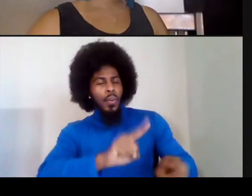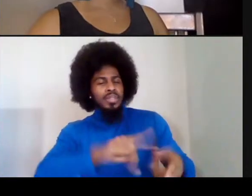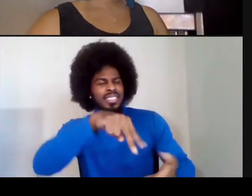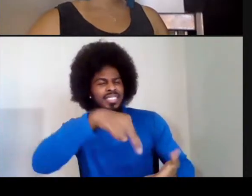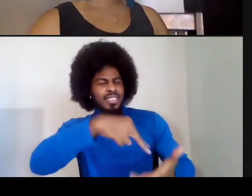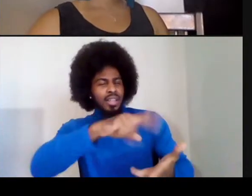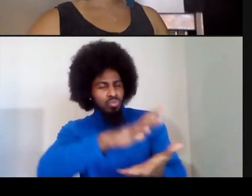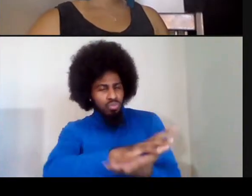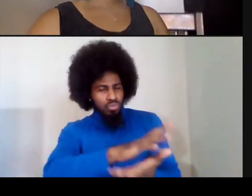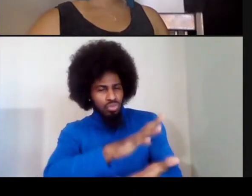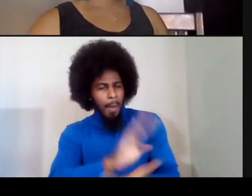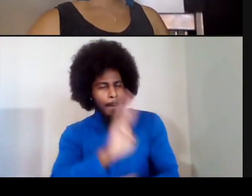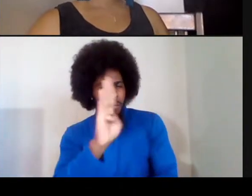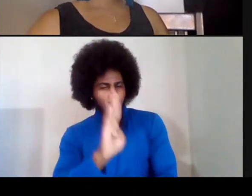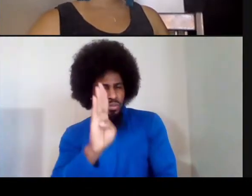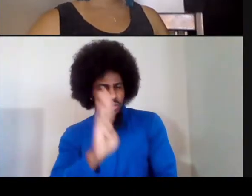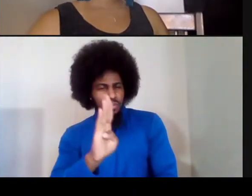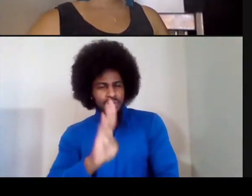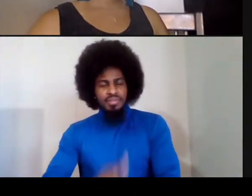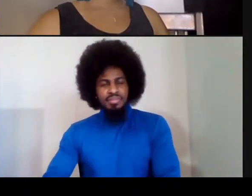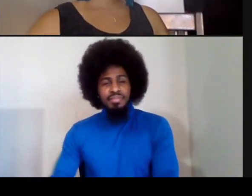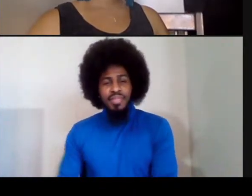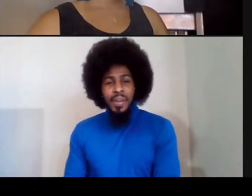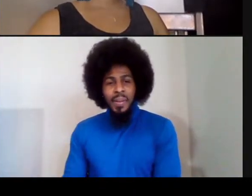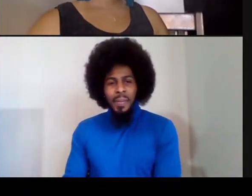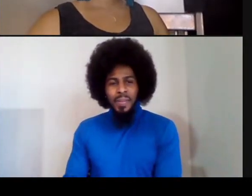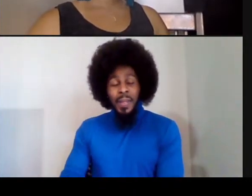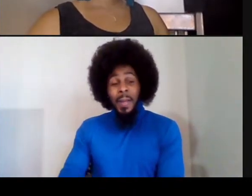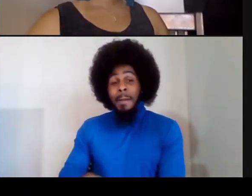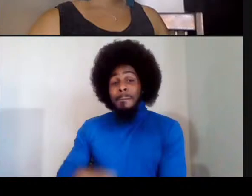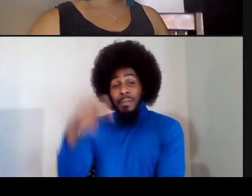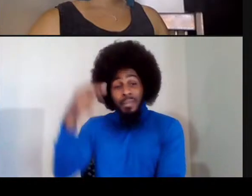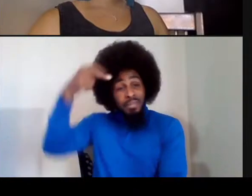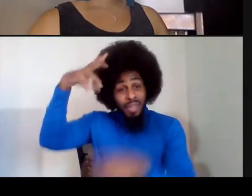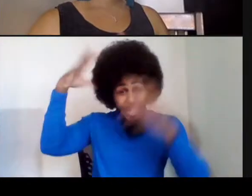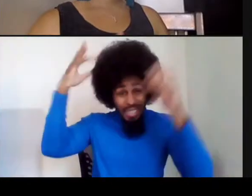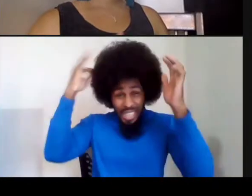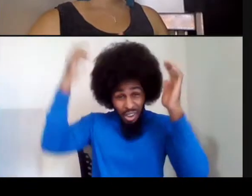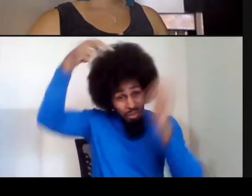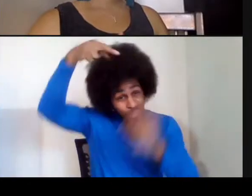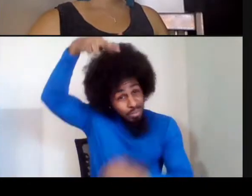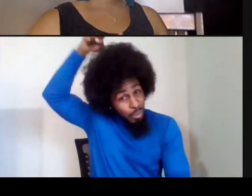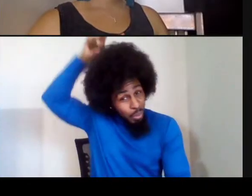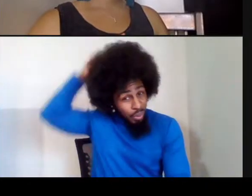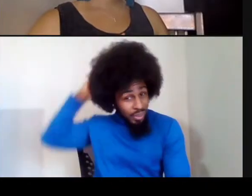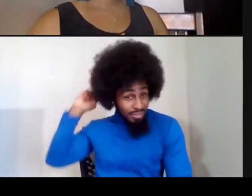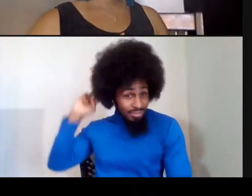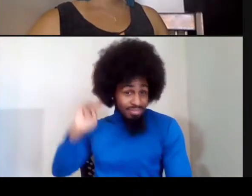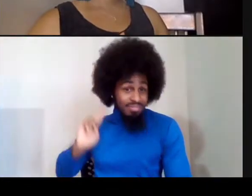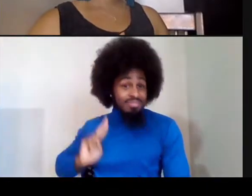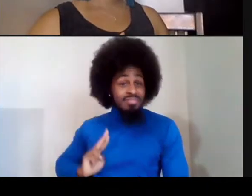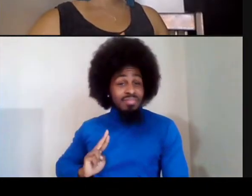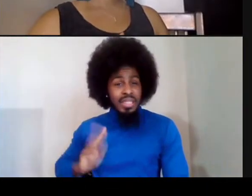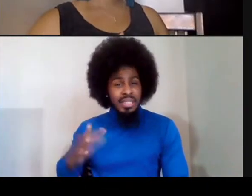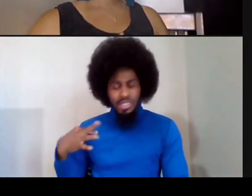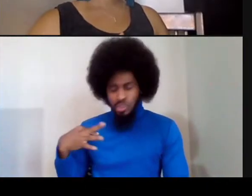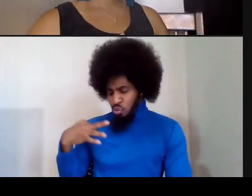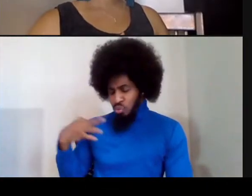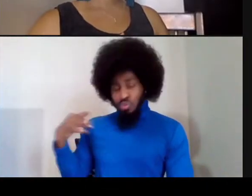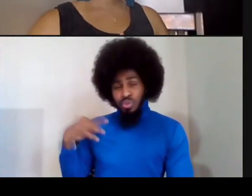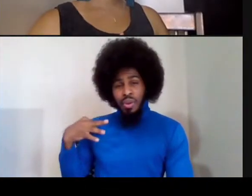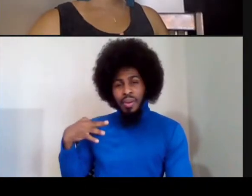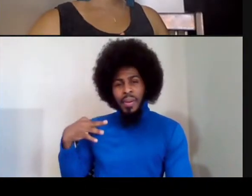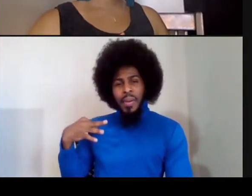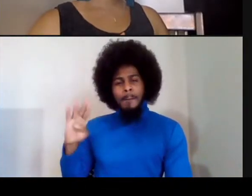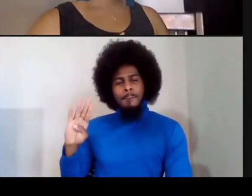braided and pulled up in a bun and one hanging. I'm wearing a light blue t-shirt and large, colorful wooden